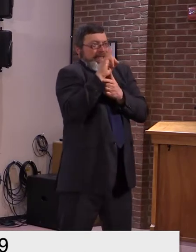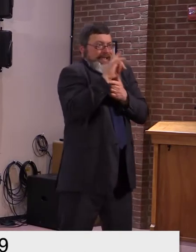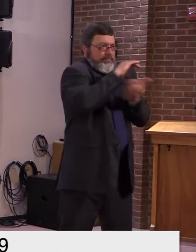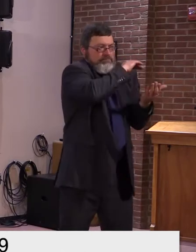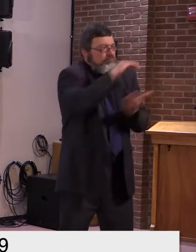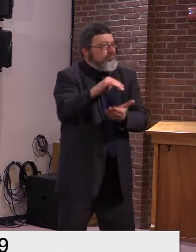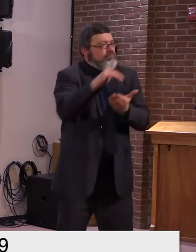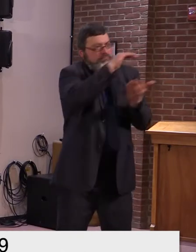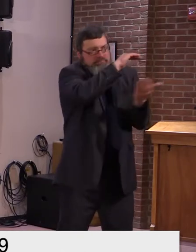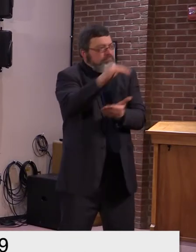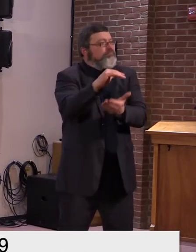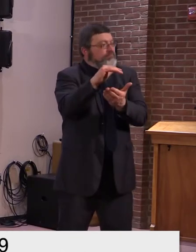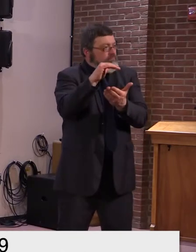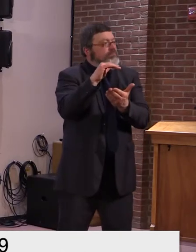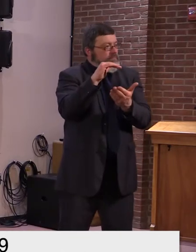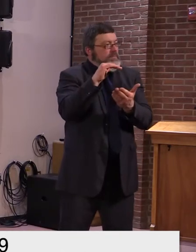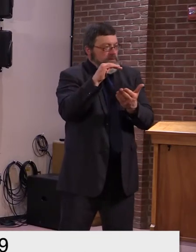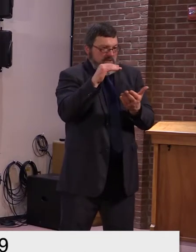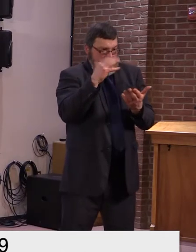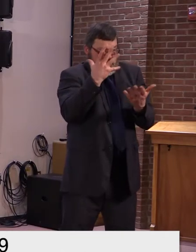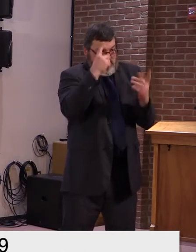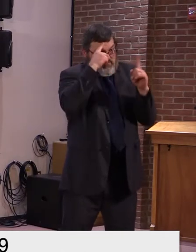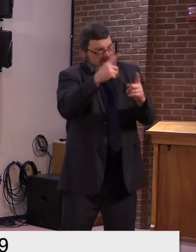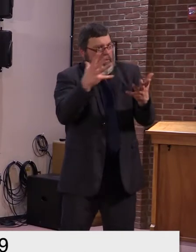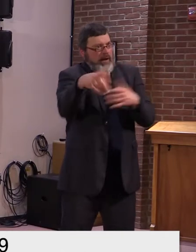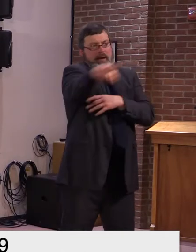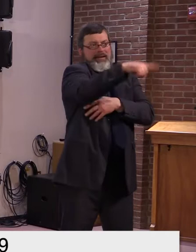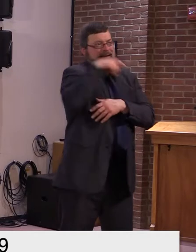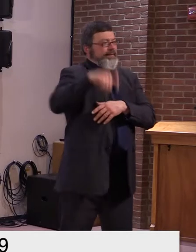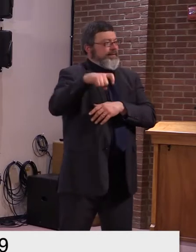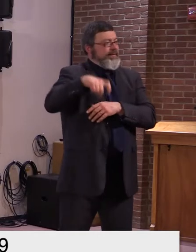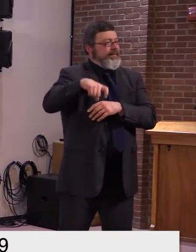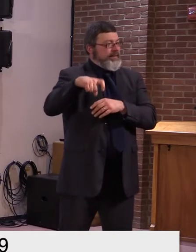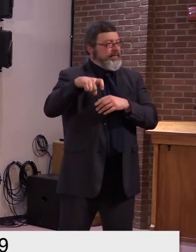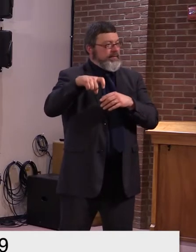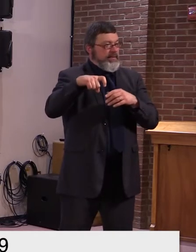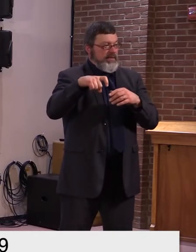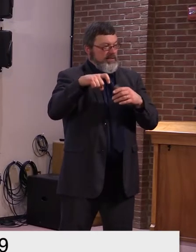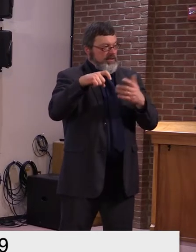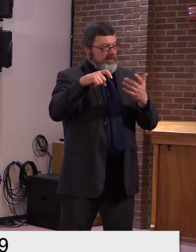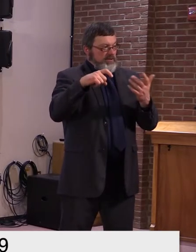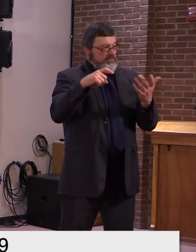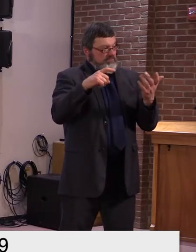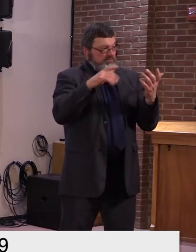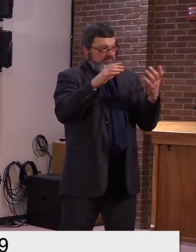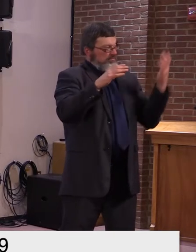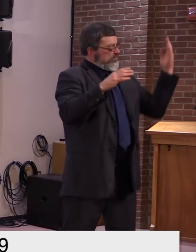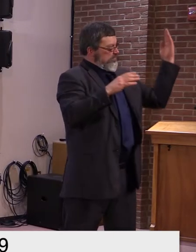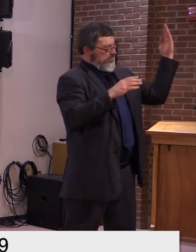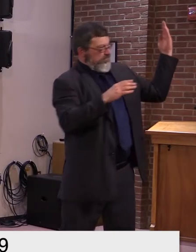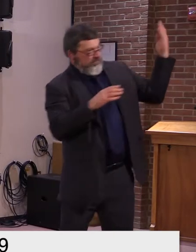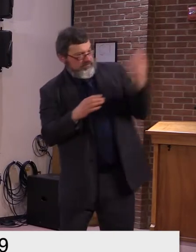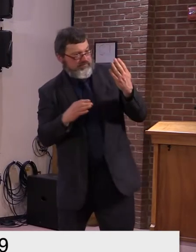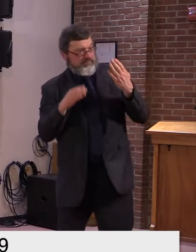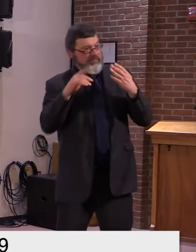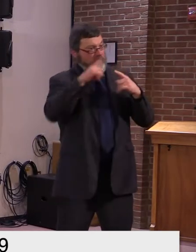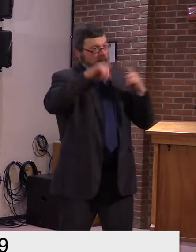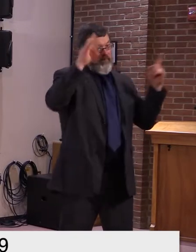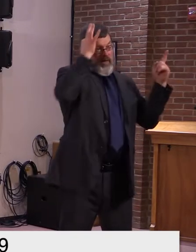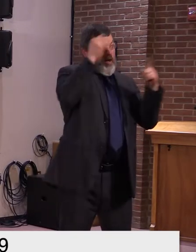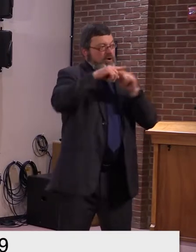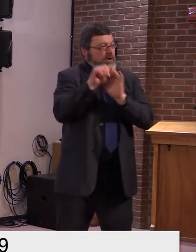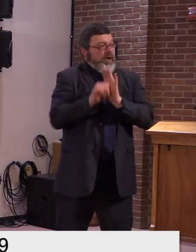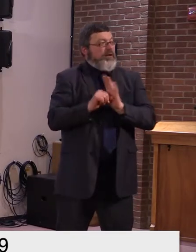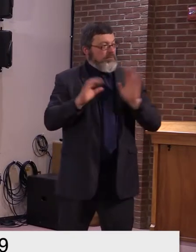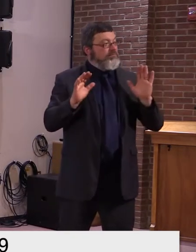know had to be done, and that was provide additional aid to our states and communities and families to help us get